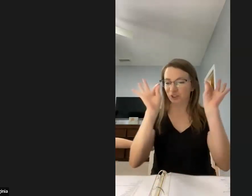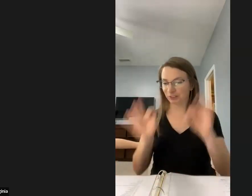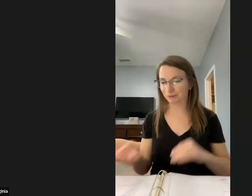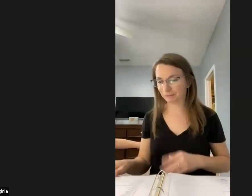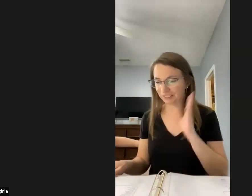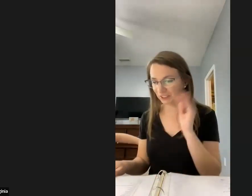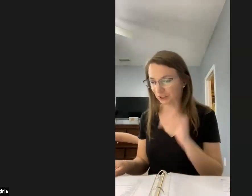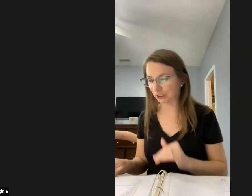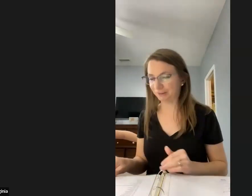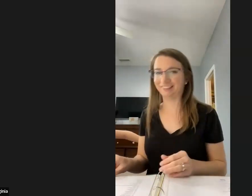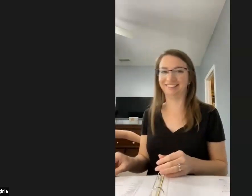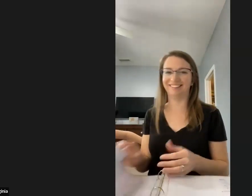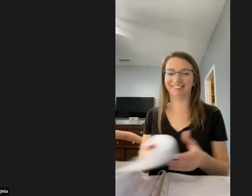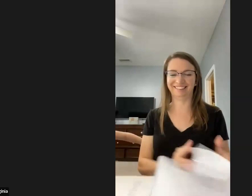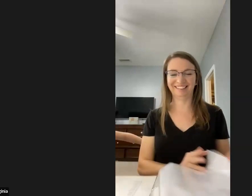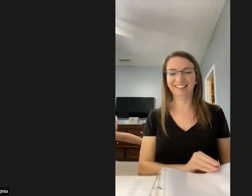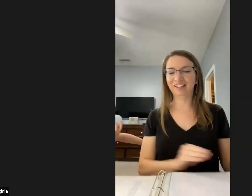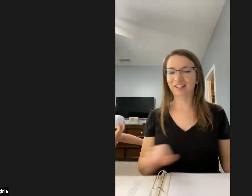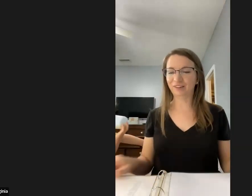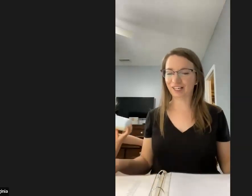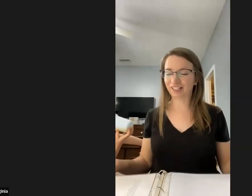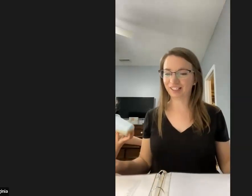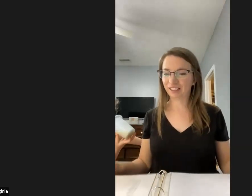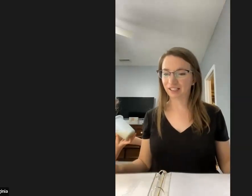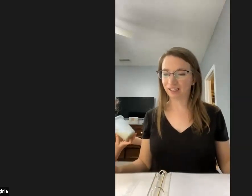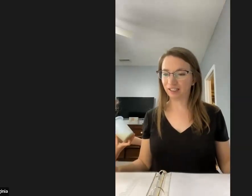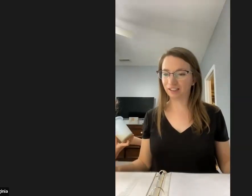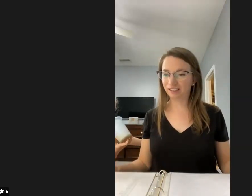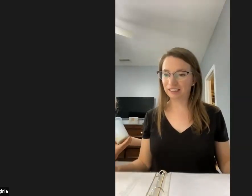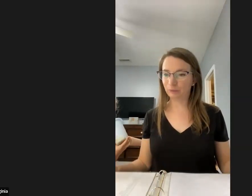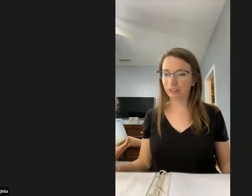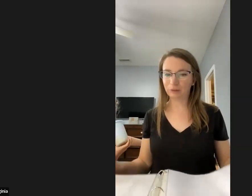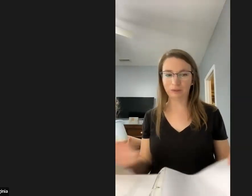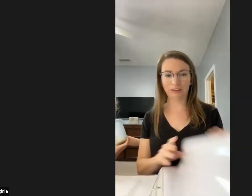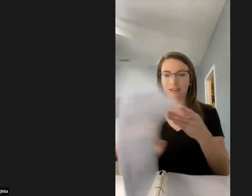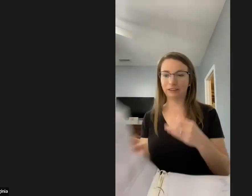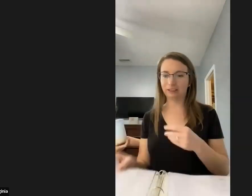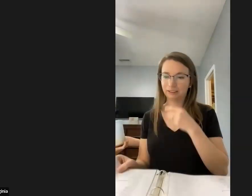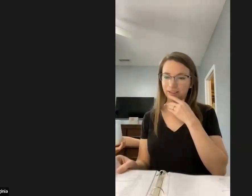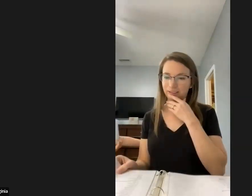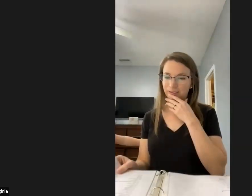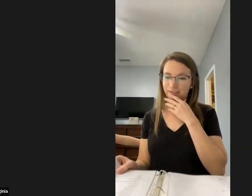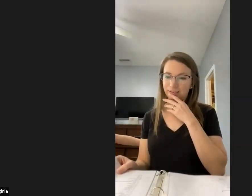good. My teeth are good. Okay. Let's see what else.